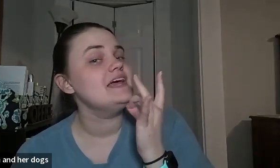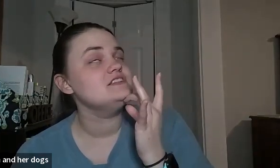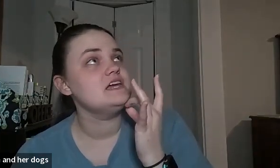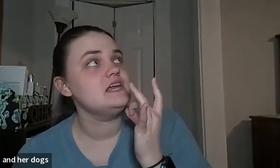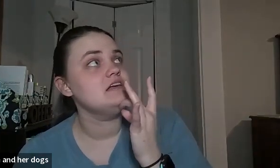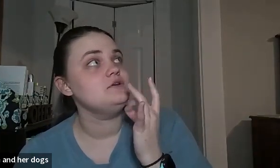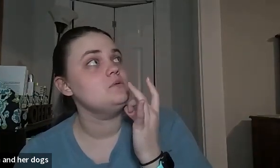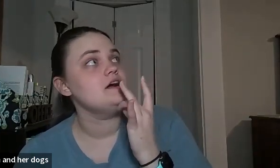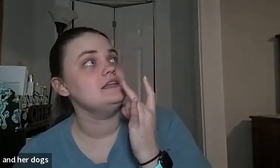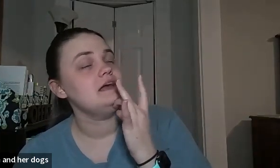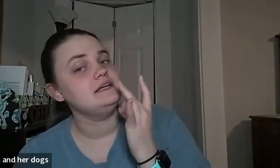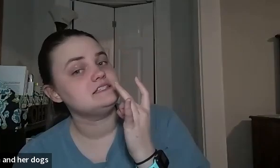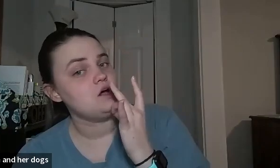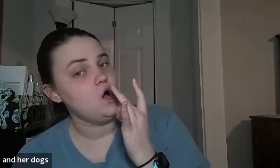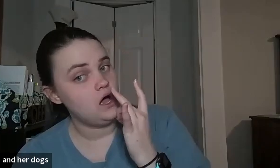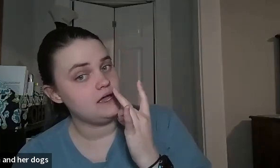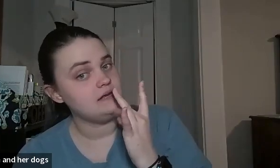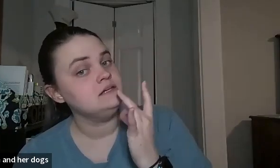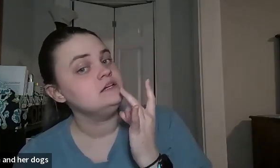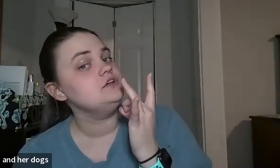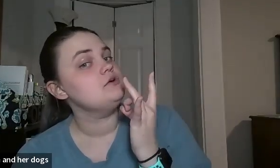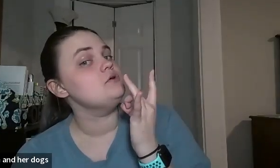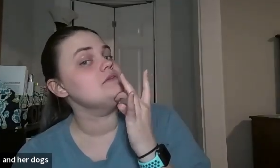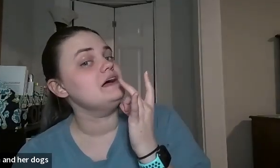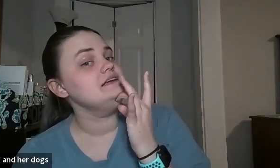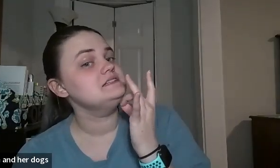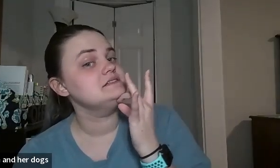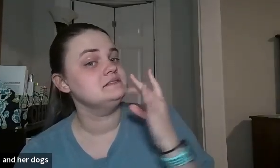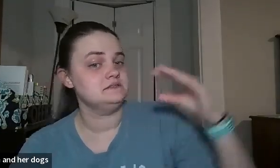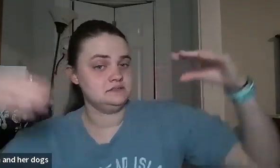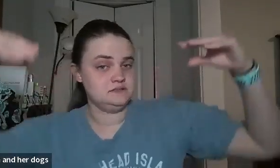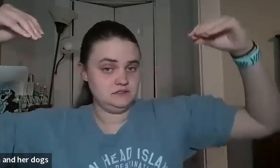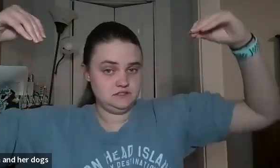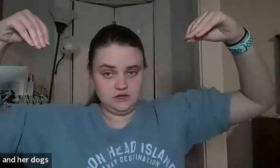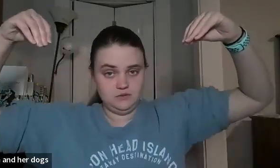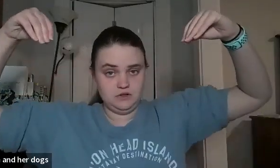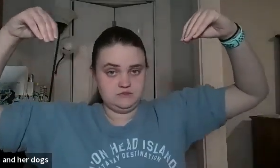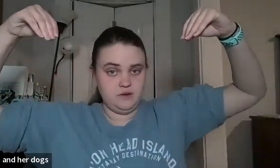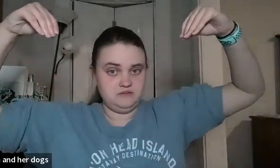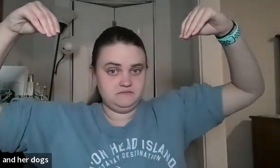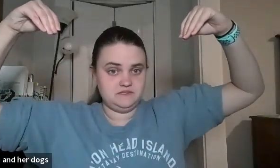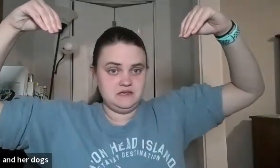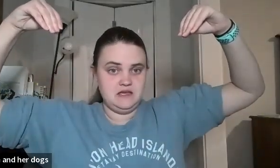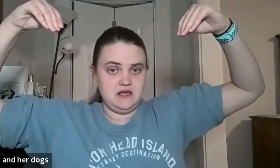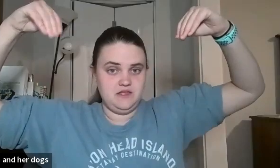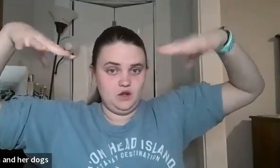And then if you want lights on, you'll go light, start them closed puppets, and then